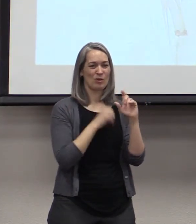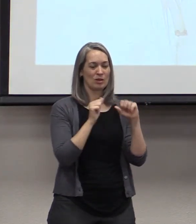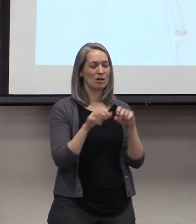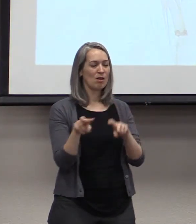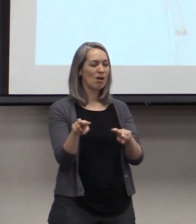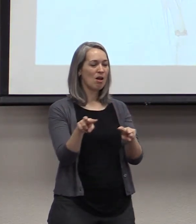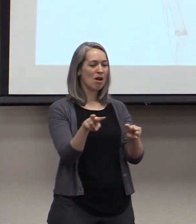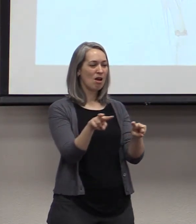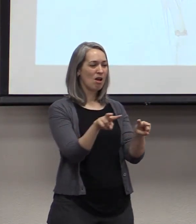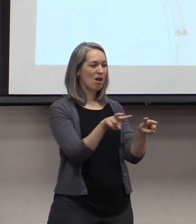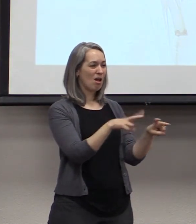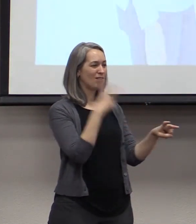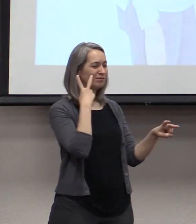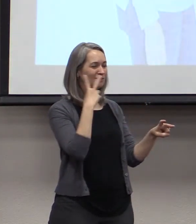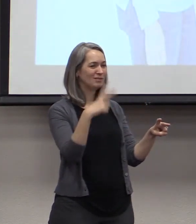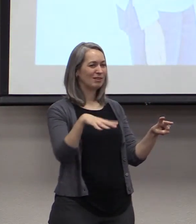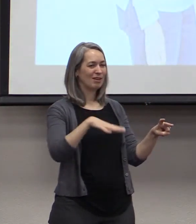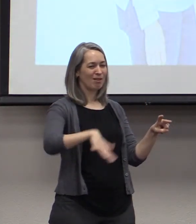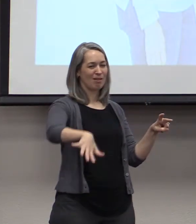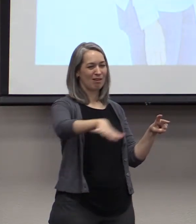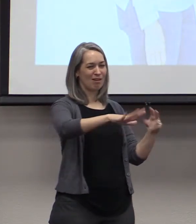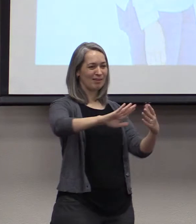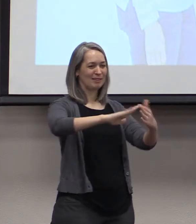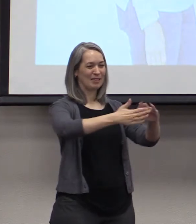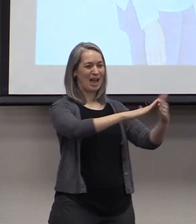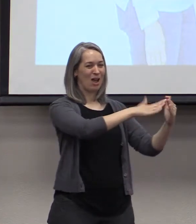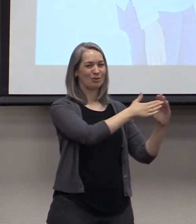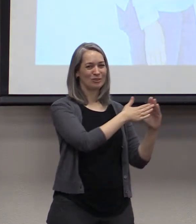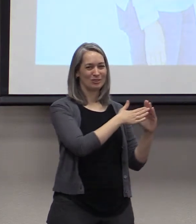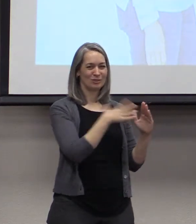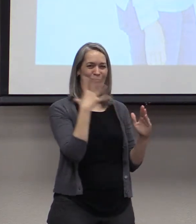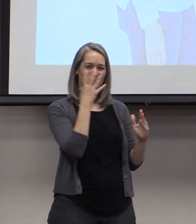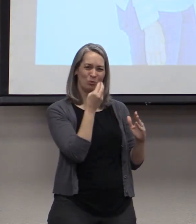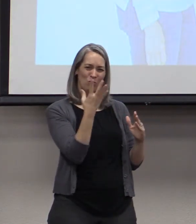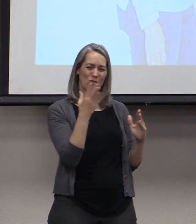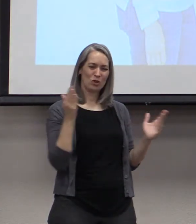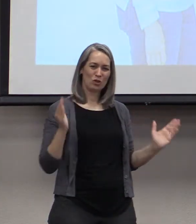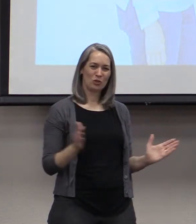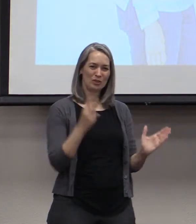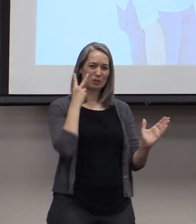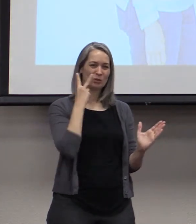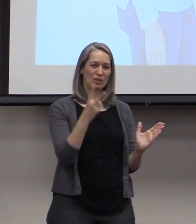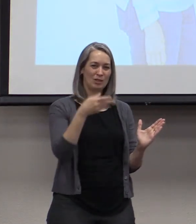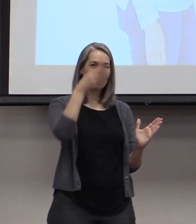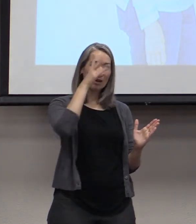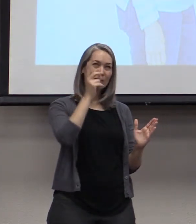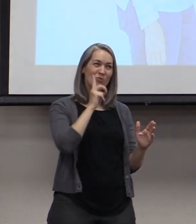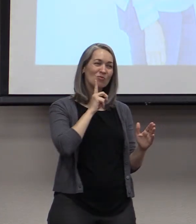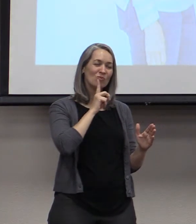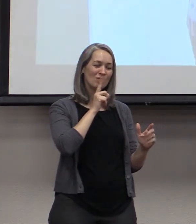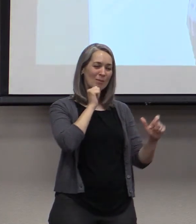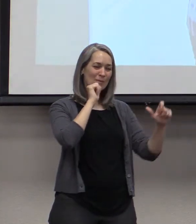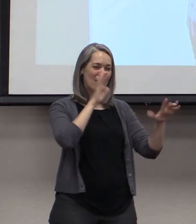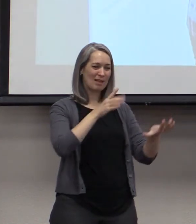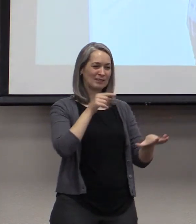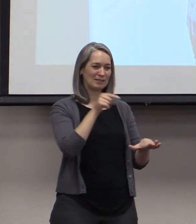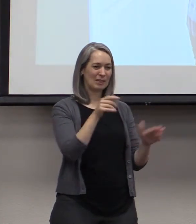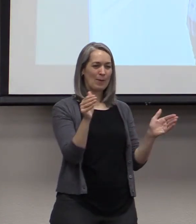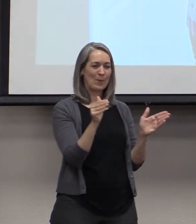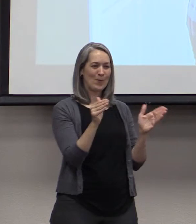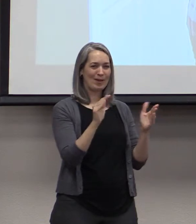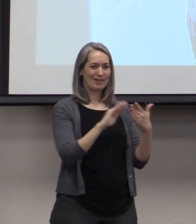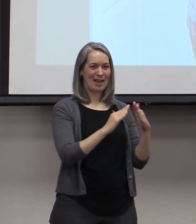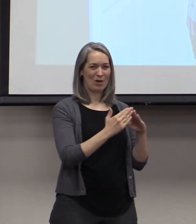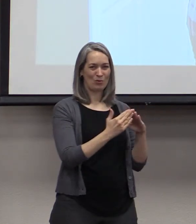and it was just beautiful and encouraging to see just how much God has really blessed this small little town.